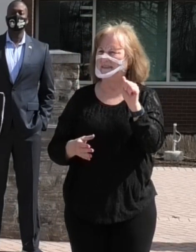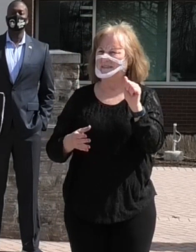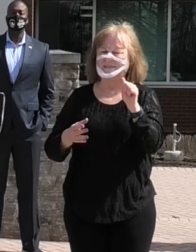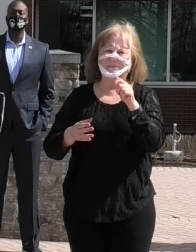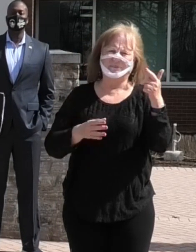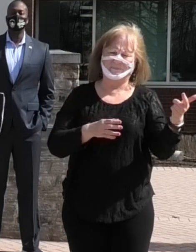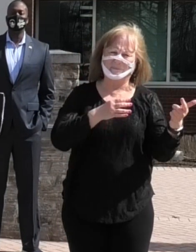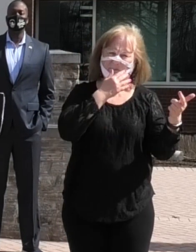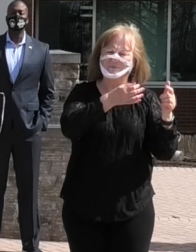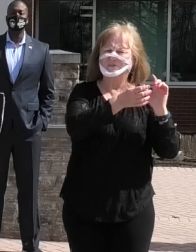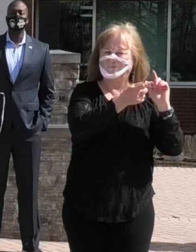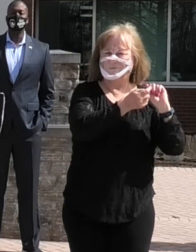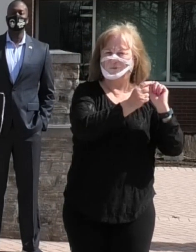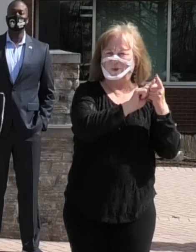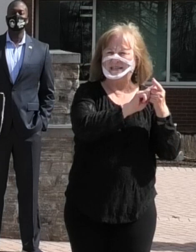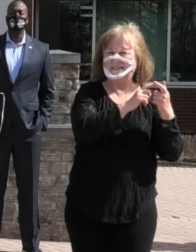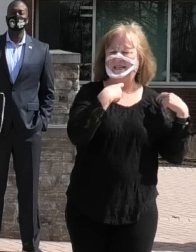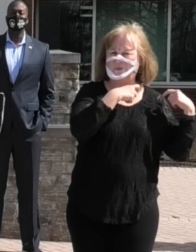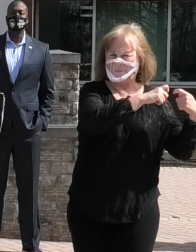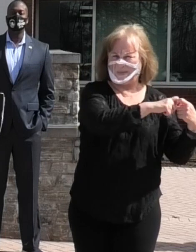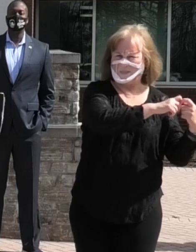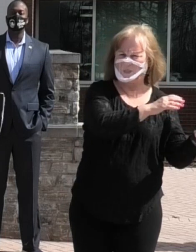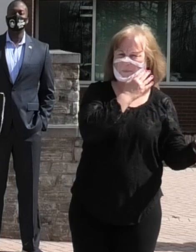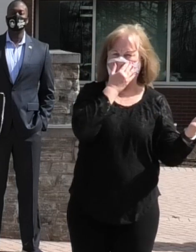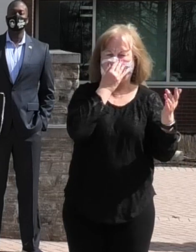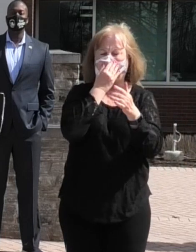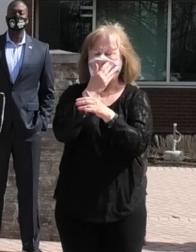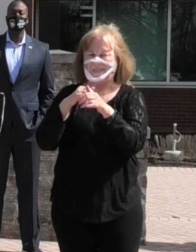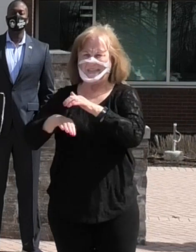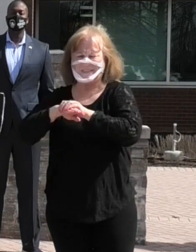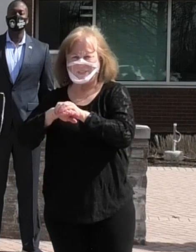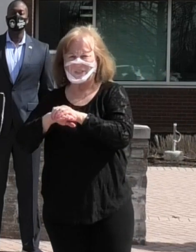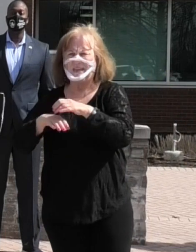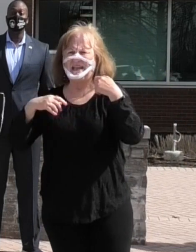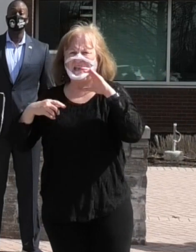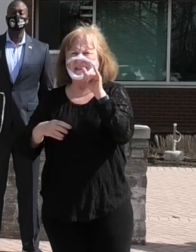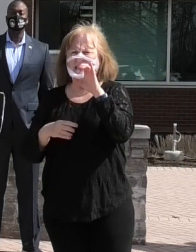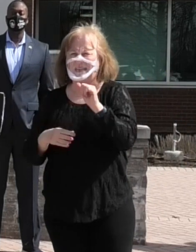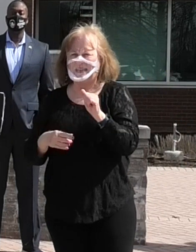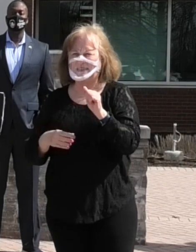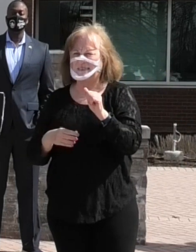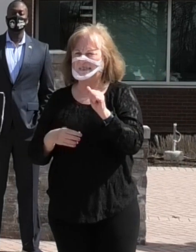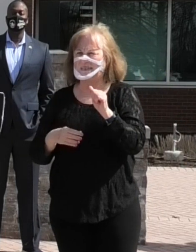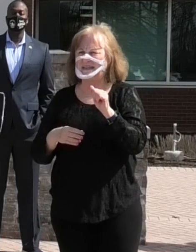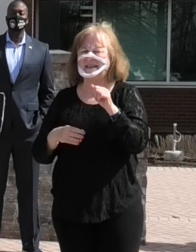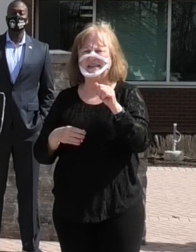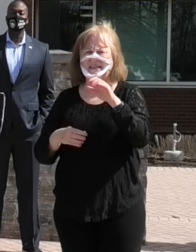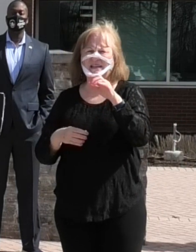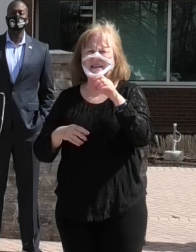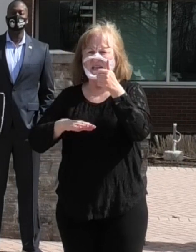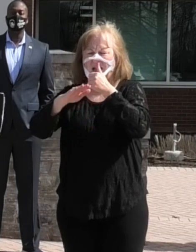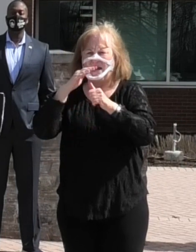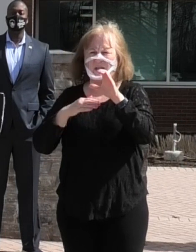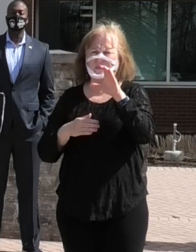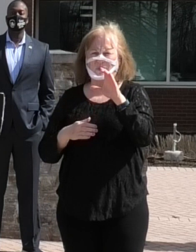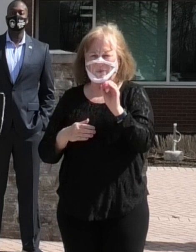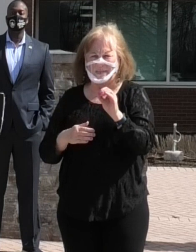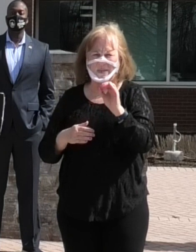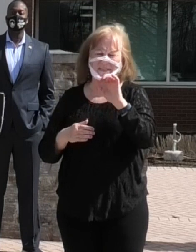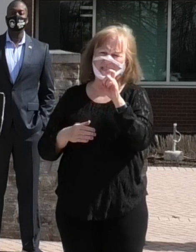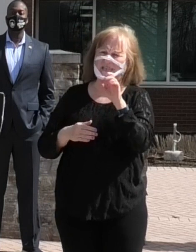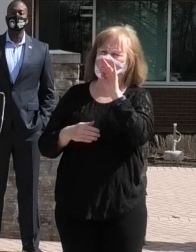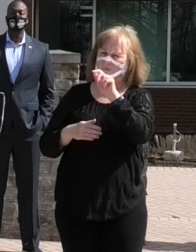Gustavo Torres y soy el Director Ejecutivo de CASA. CASA applaud the County Executive Board for his